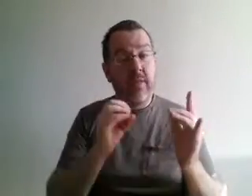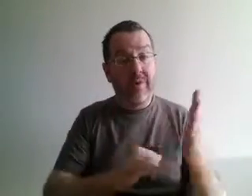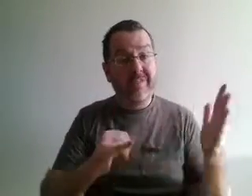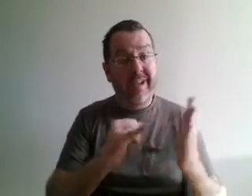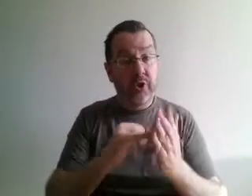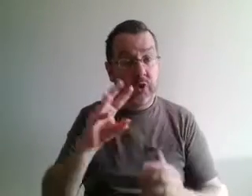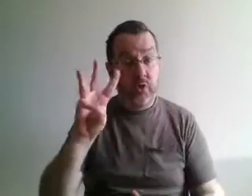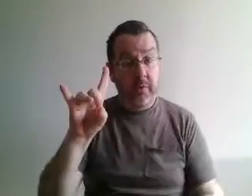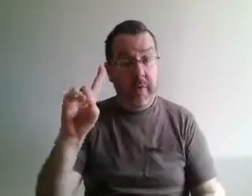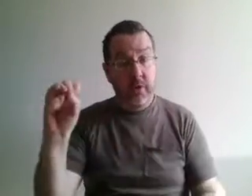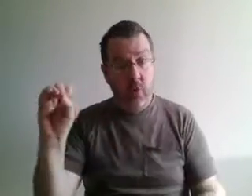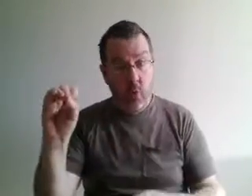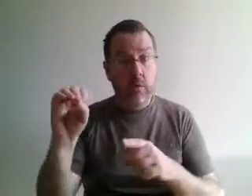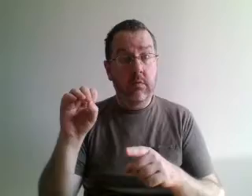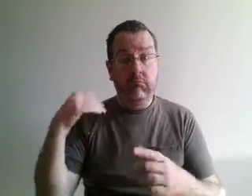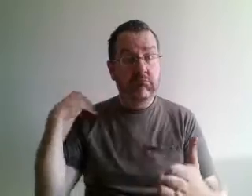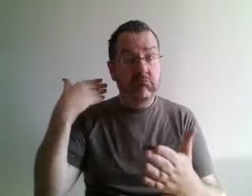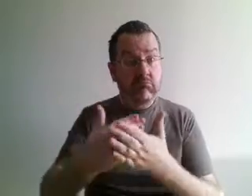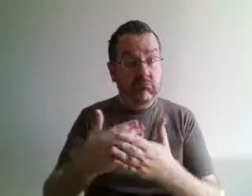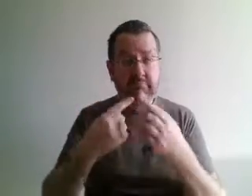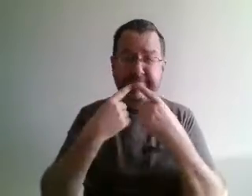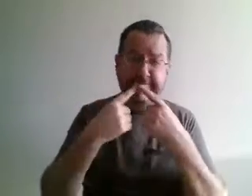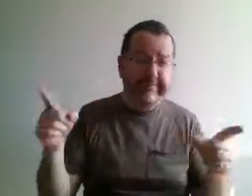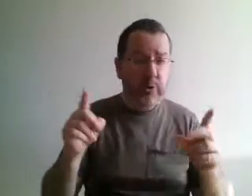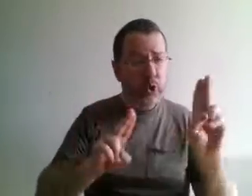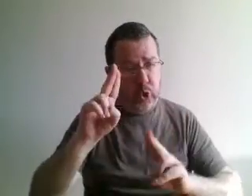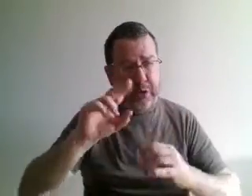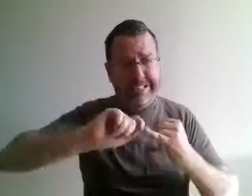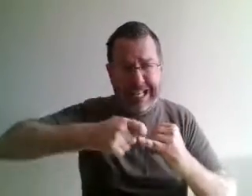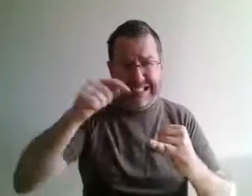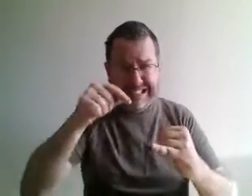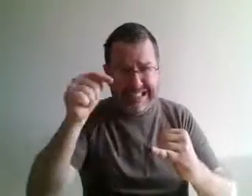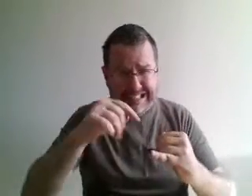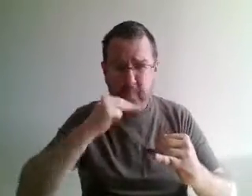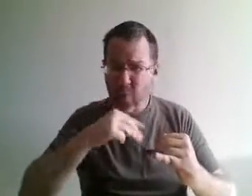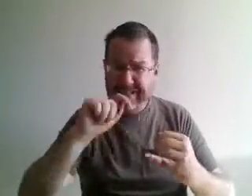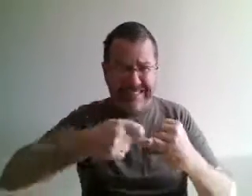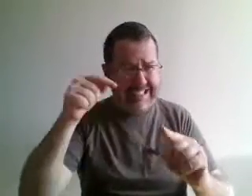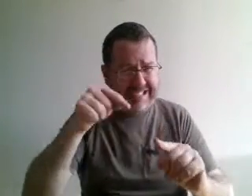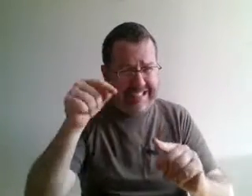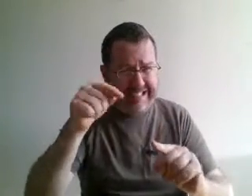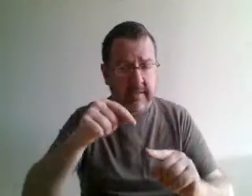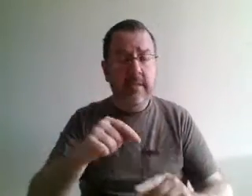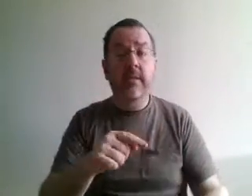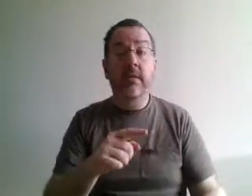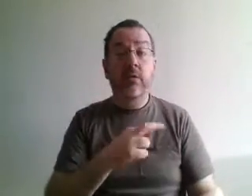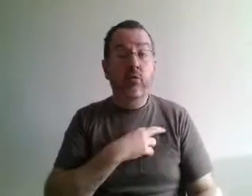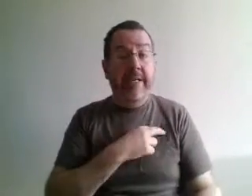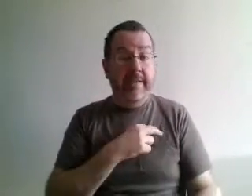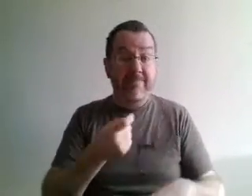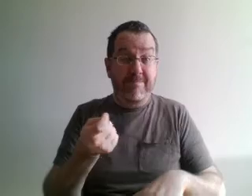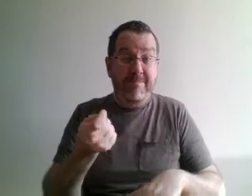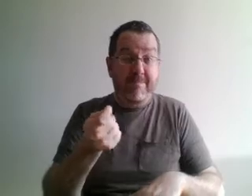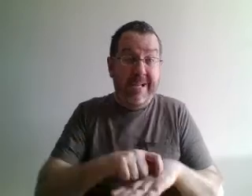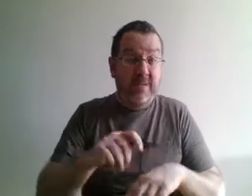test, test, test is that the best way of containing it, at least in the beginning of the